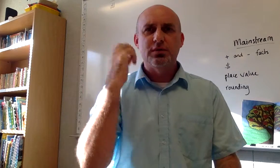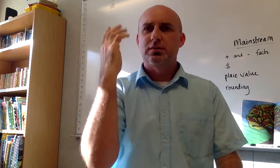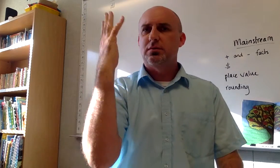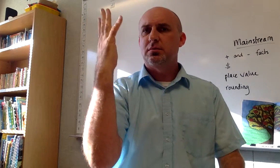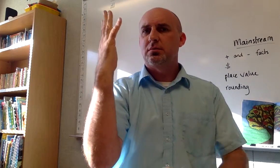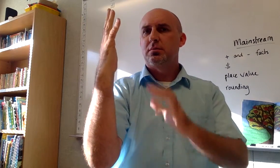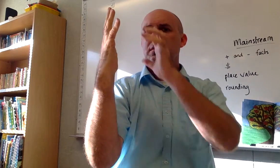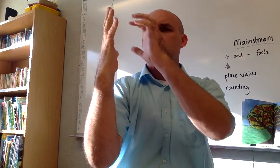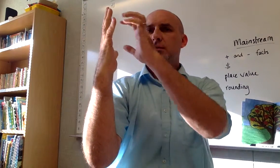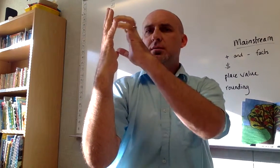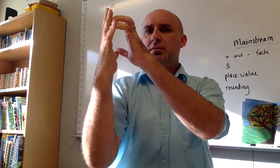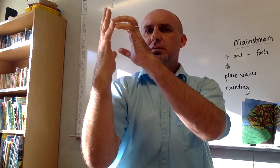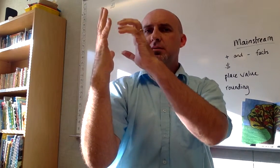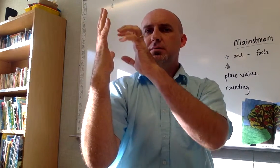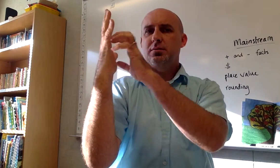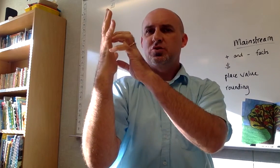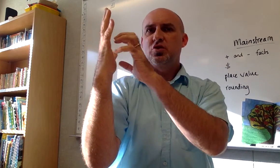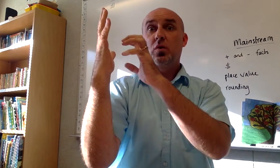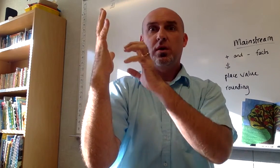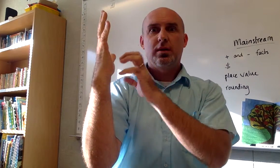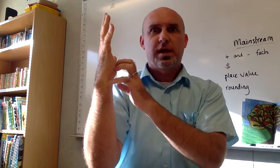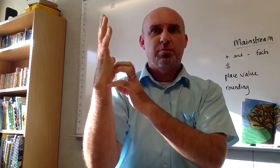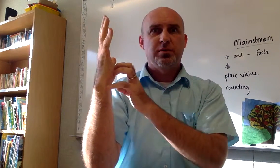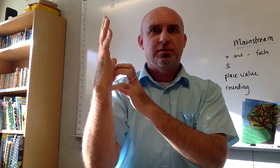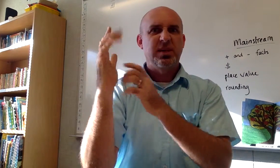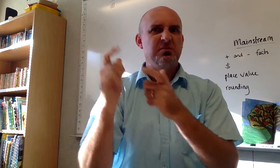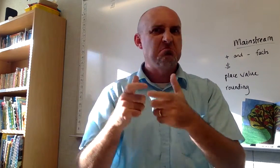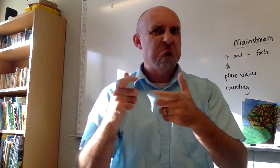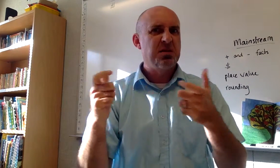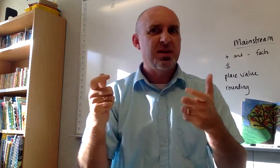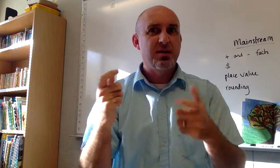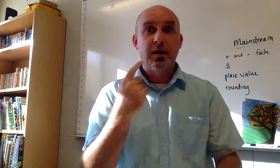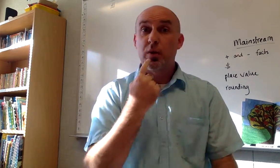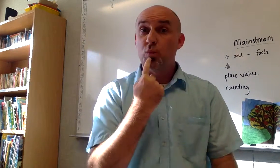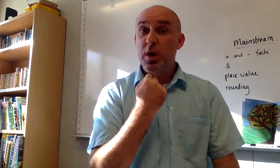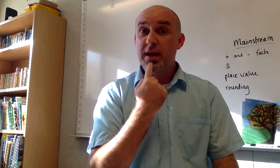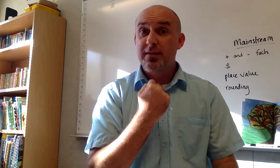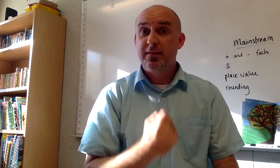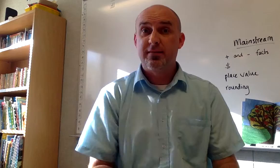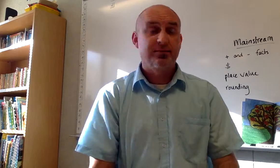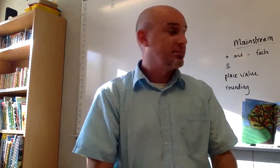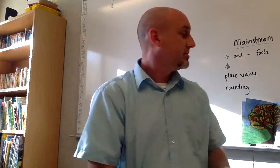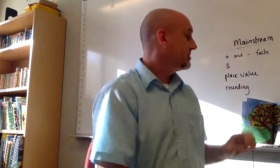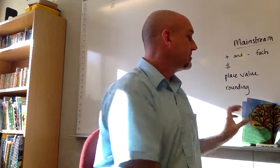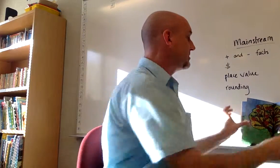apples. Show all the apples, big and red.